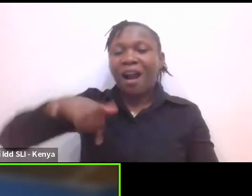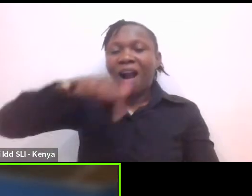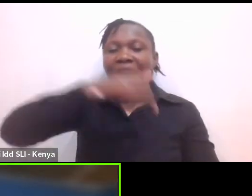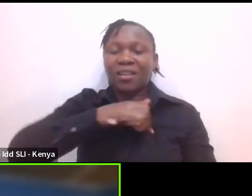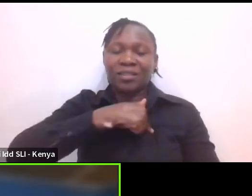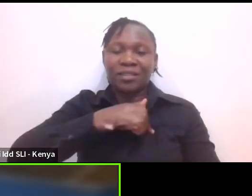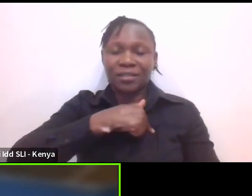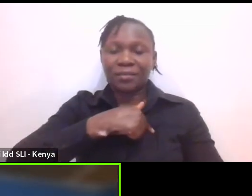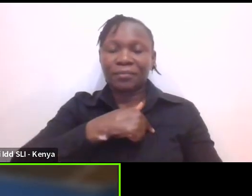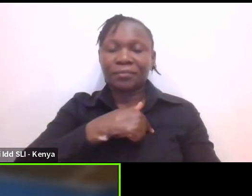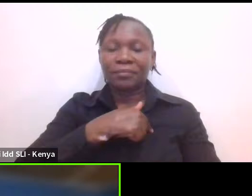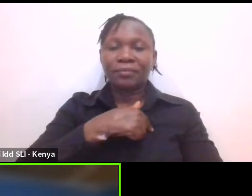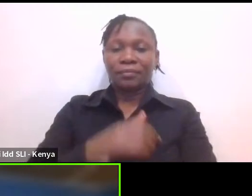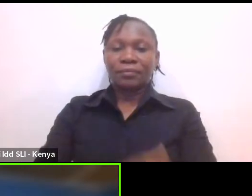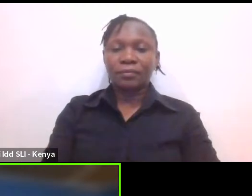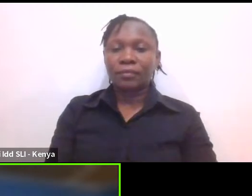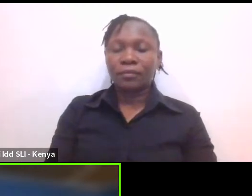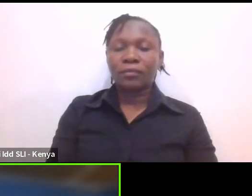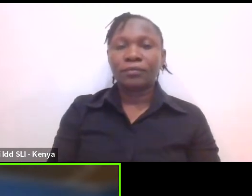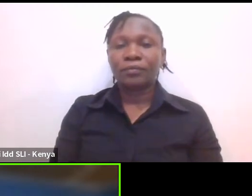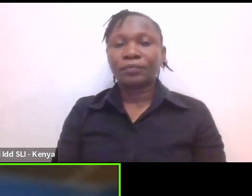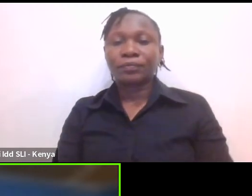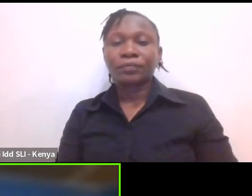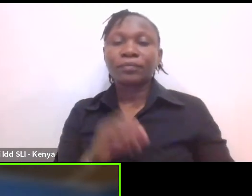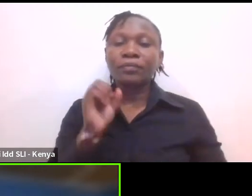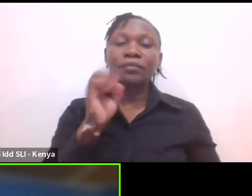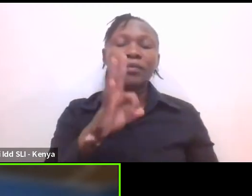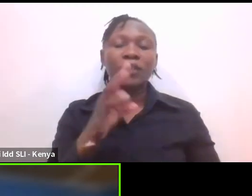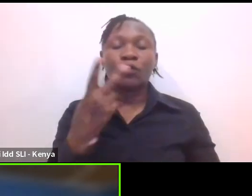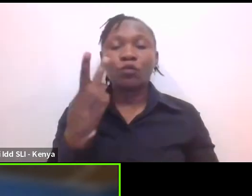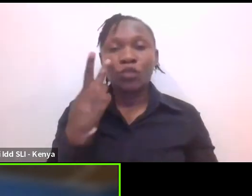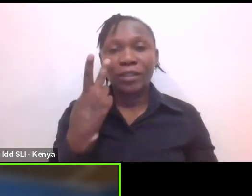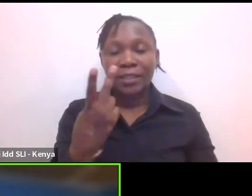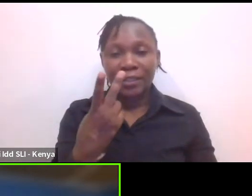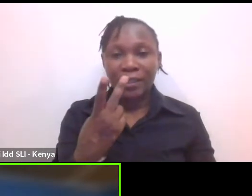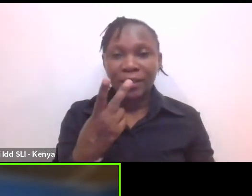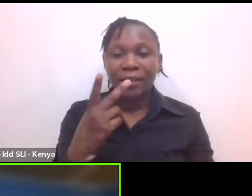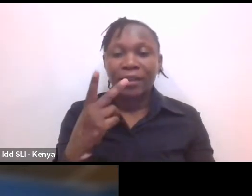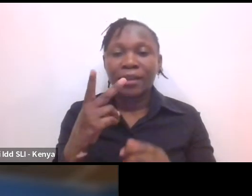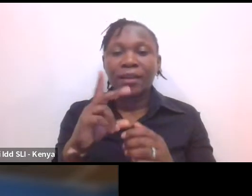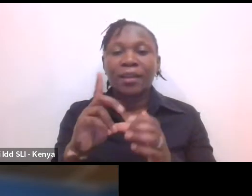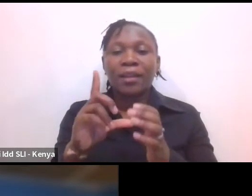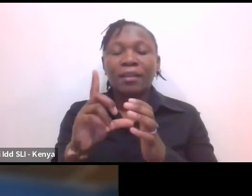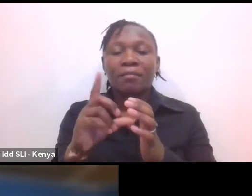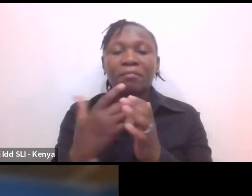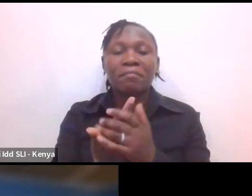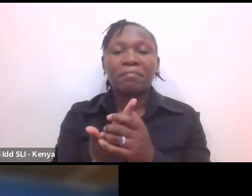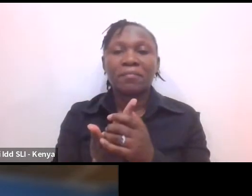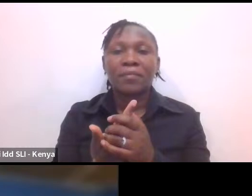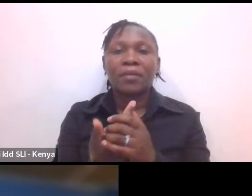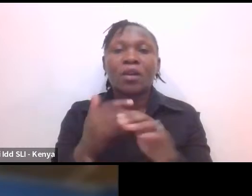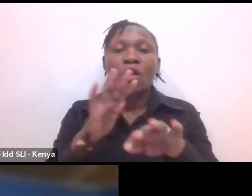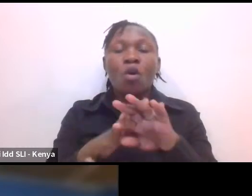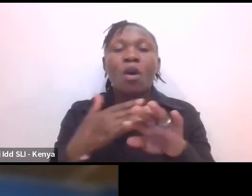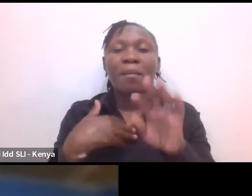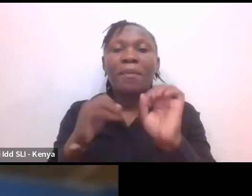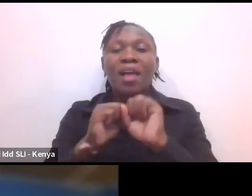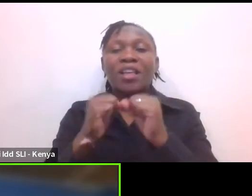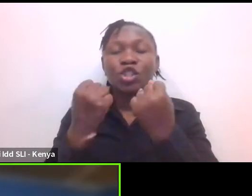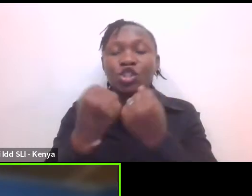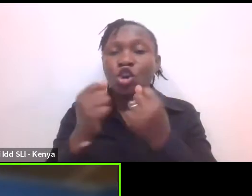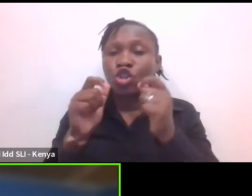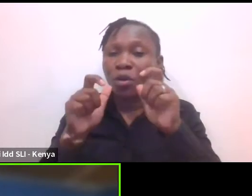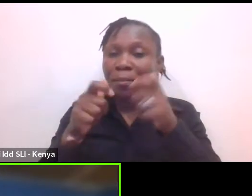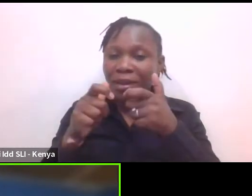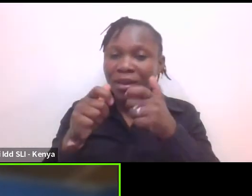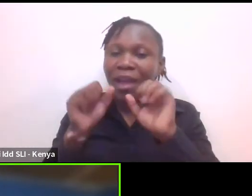is if you're seeing this later on my social media feeds, you're like, yeah, this